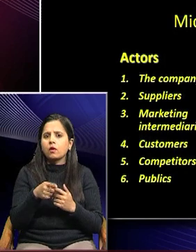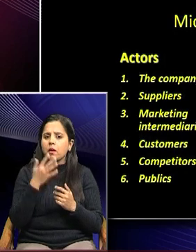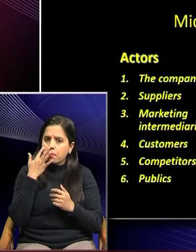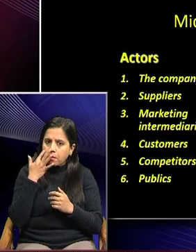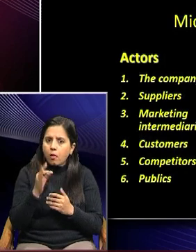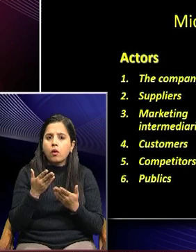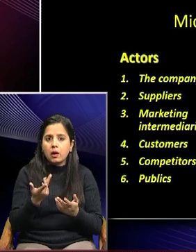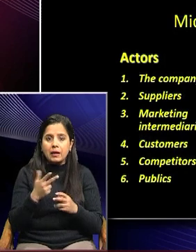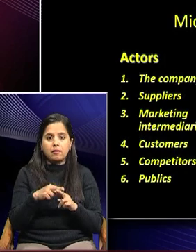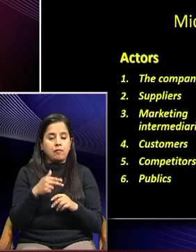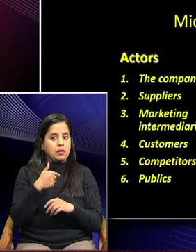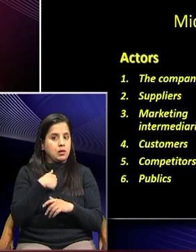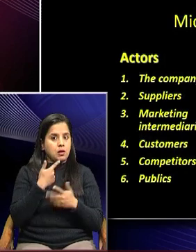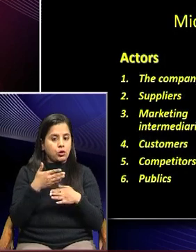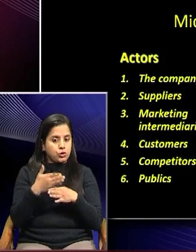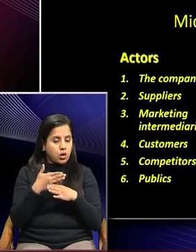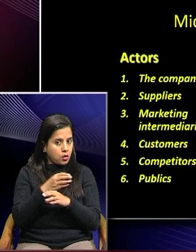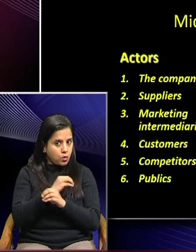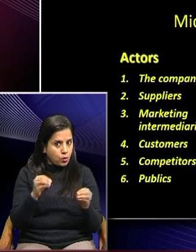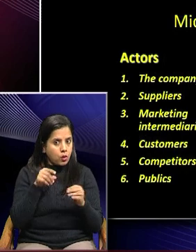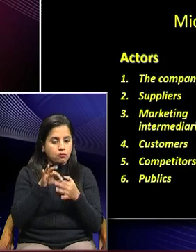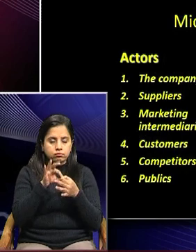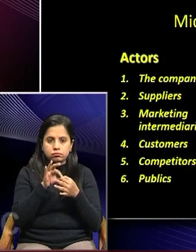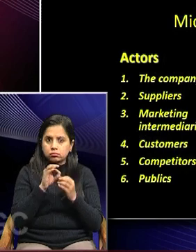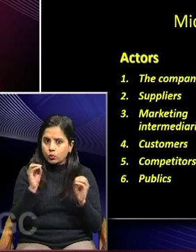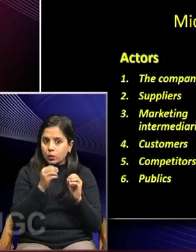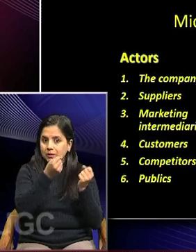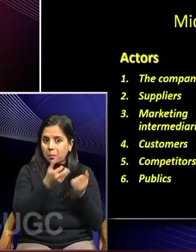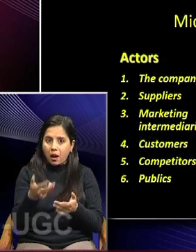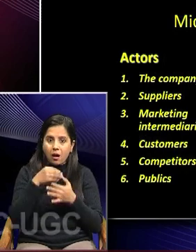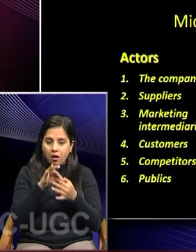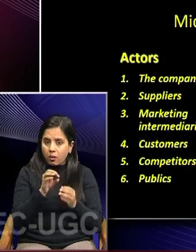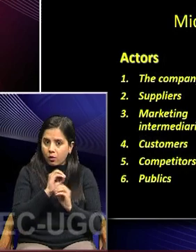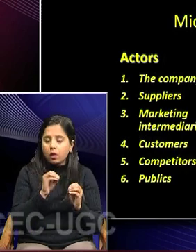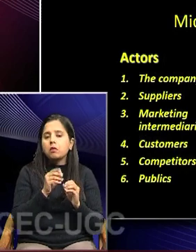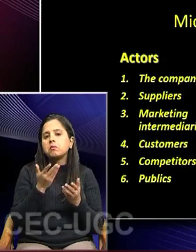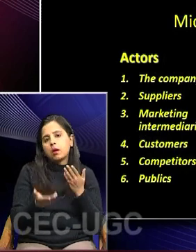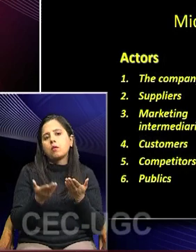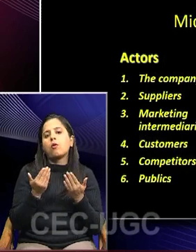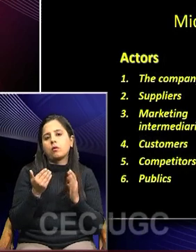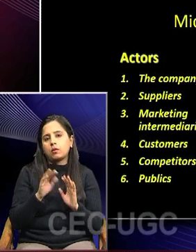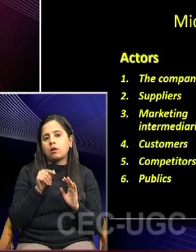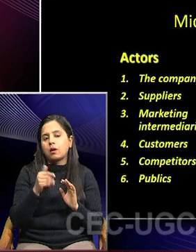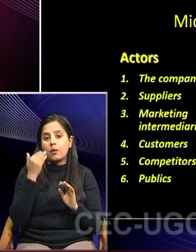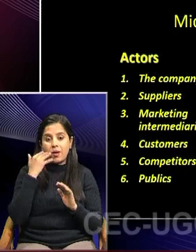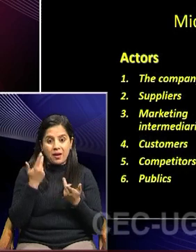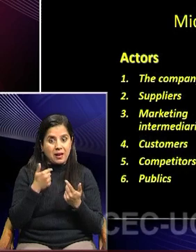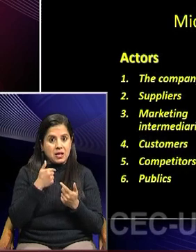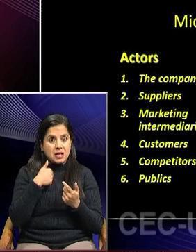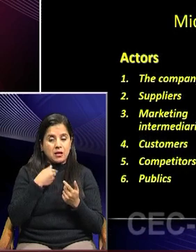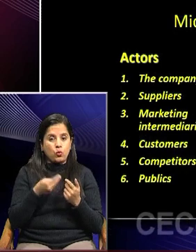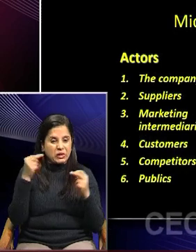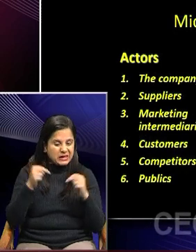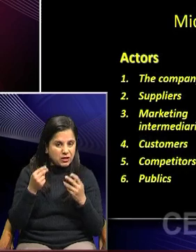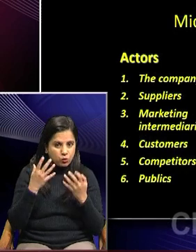essential. If I am not sharing a cordial relationship with my supplier, there can be a possibility that when I am in intense need